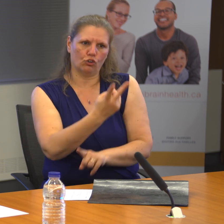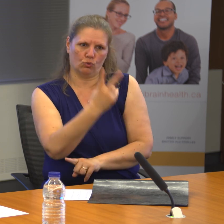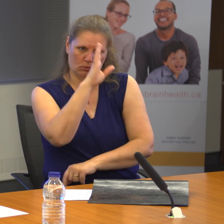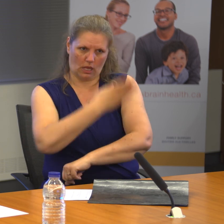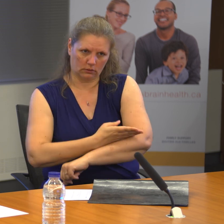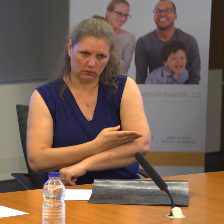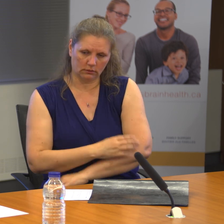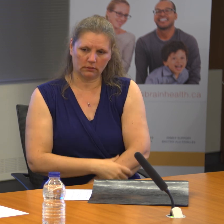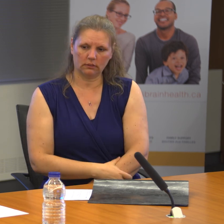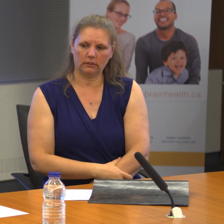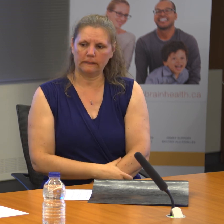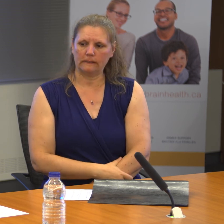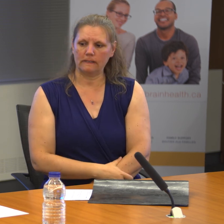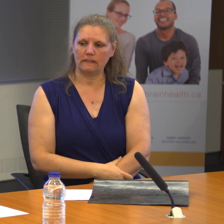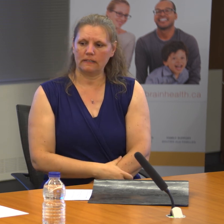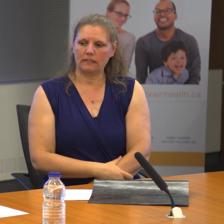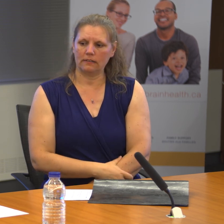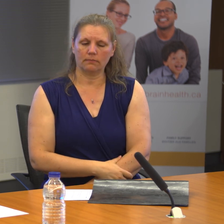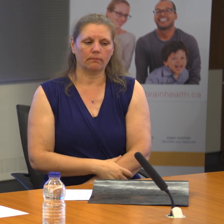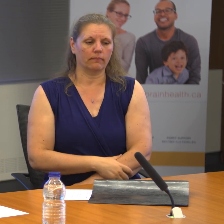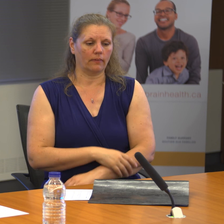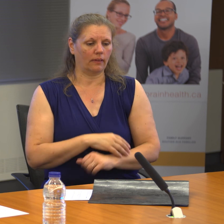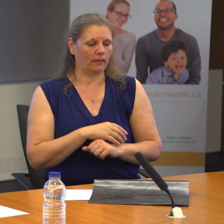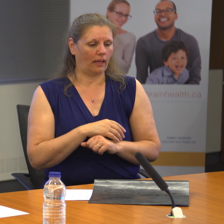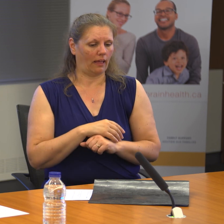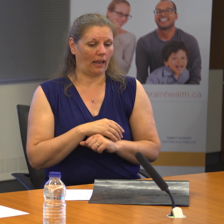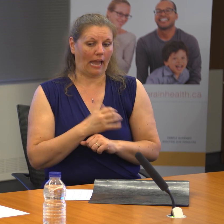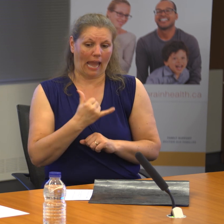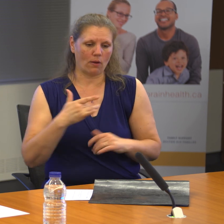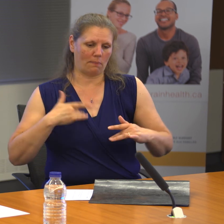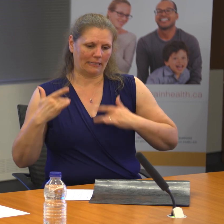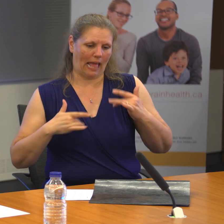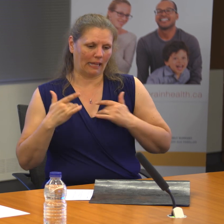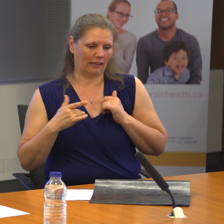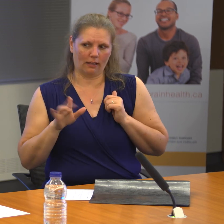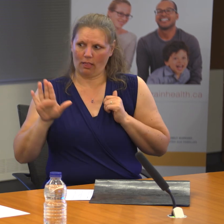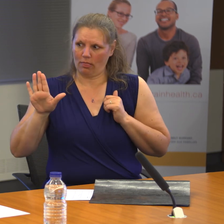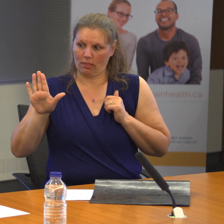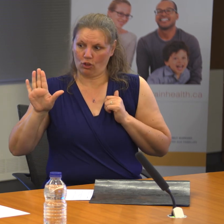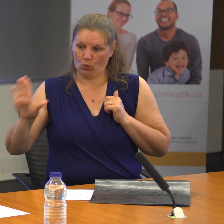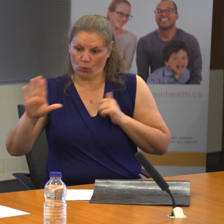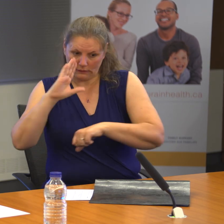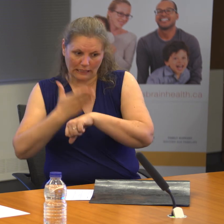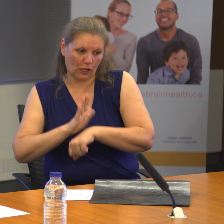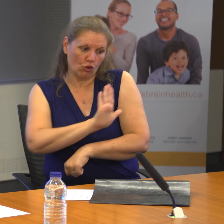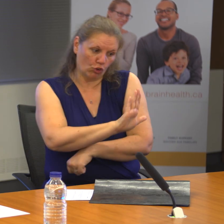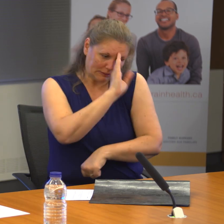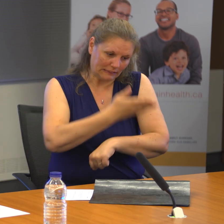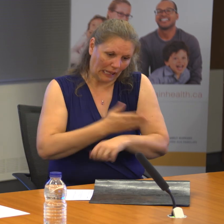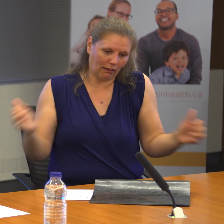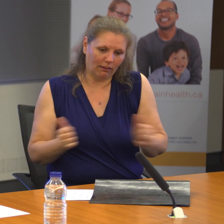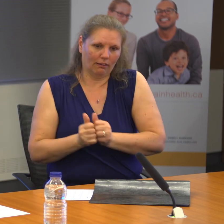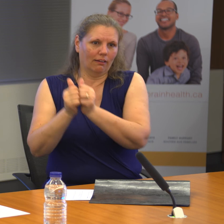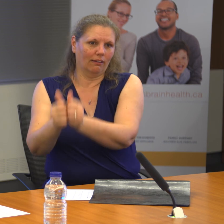And that Zane and Phoenix will now be together as